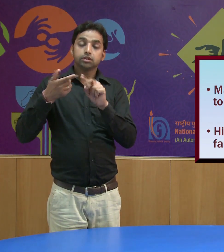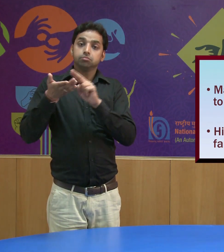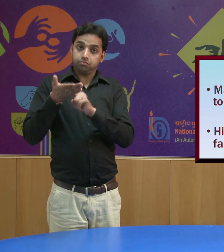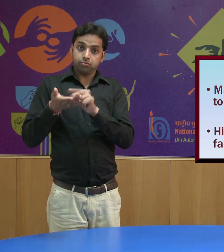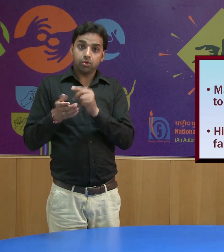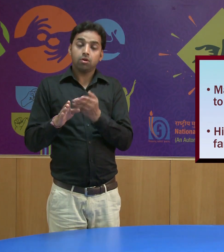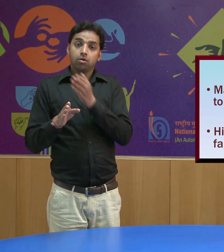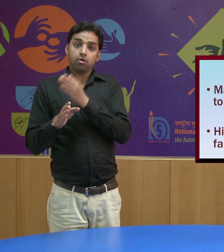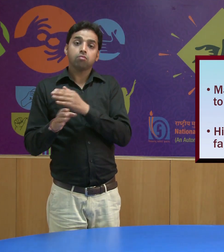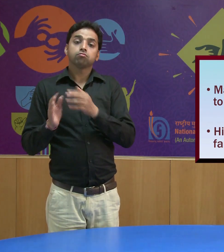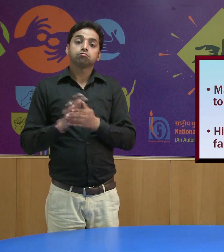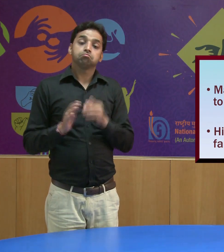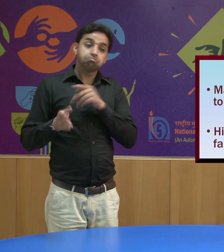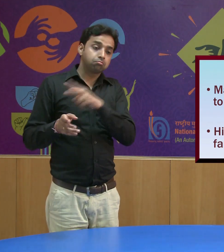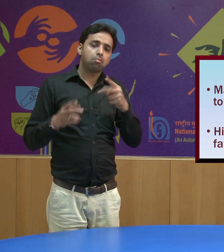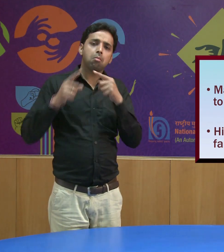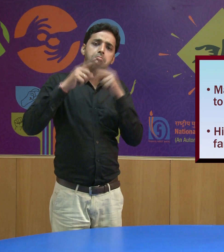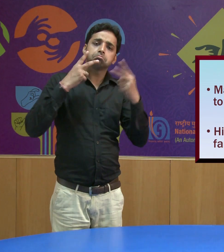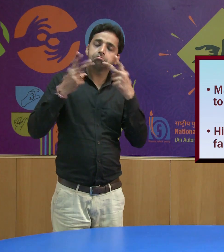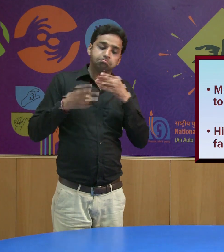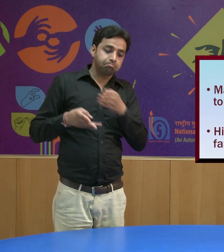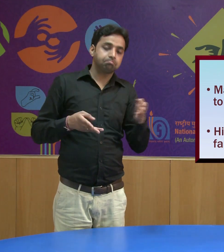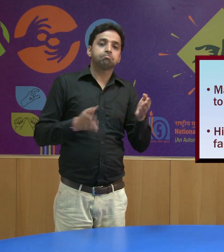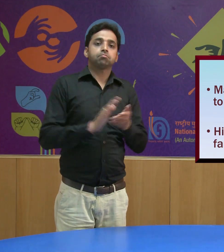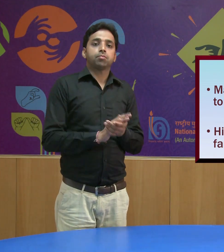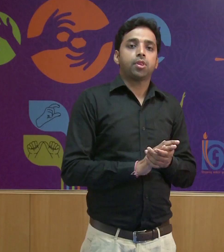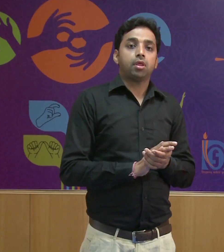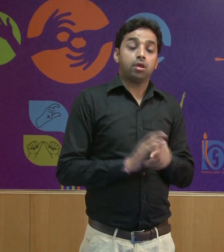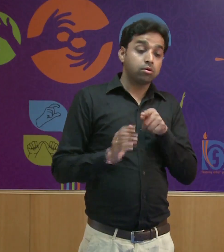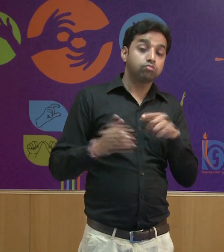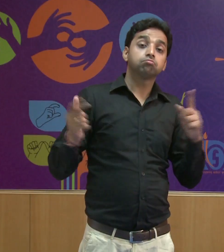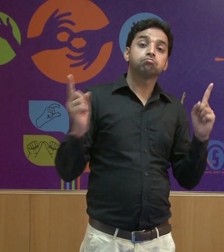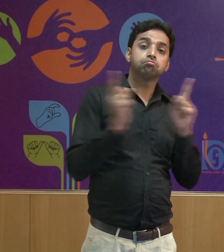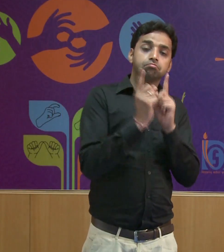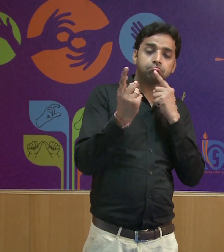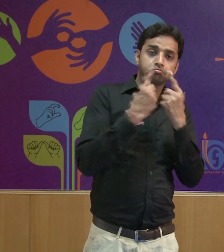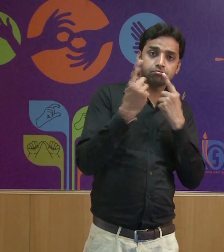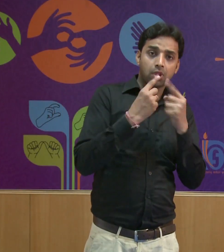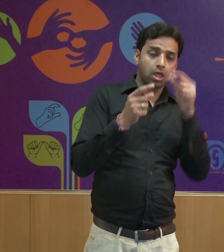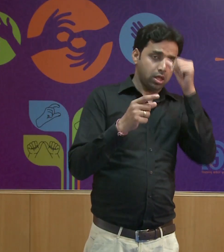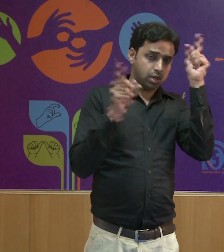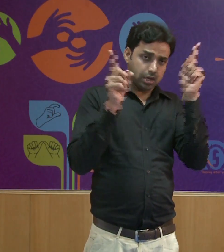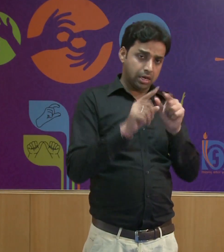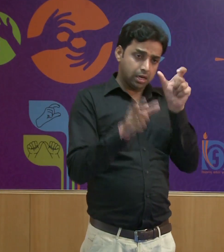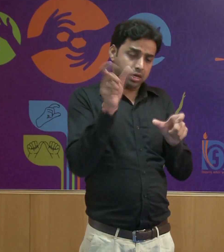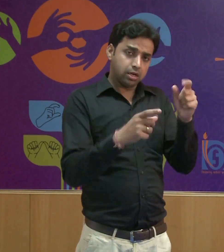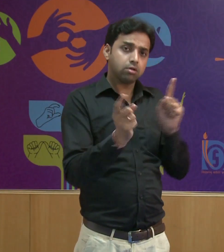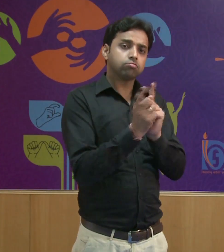were such travelers. Due to interaction of Indian and Chinese travelers,